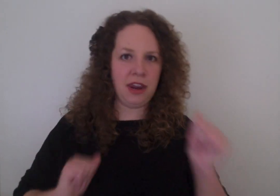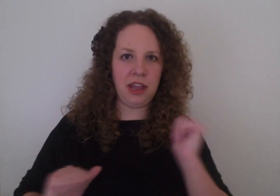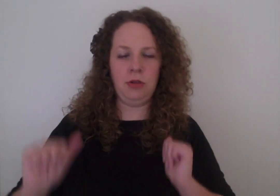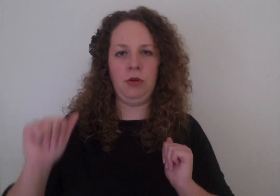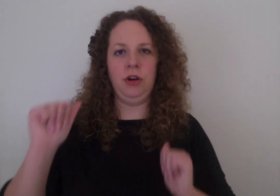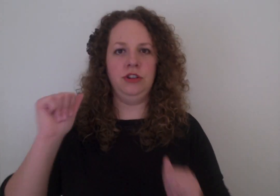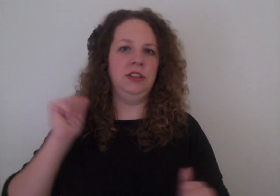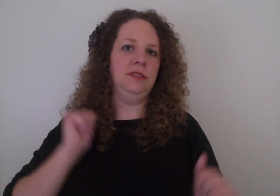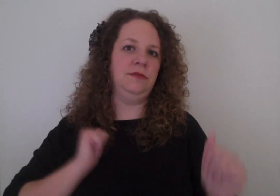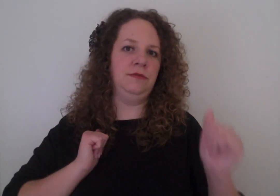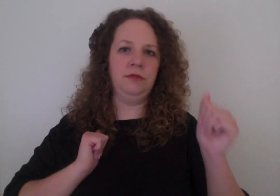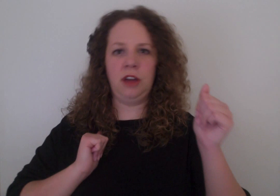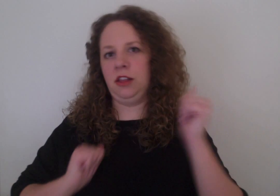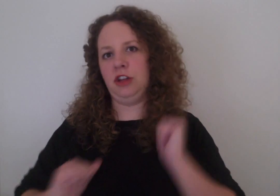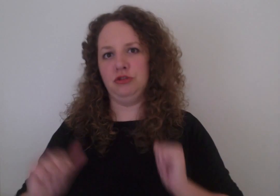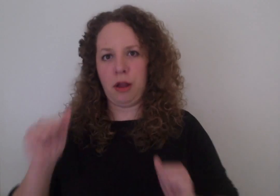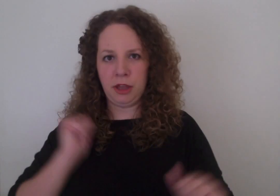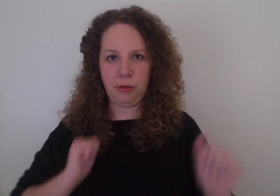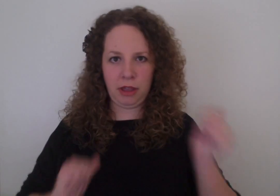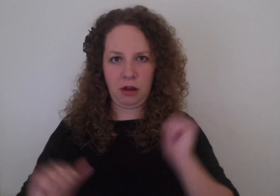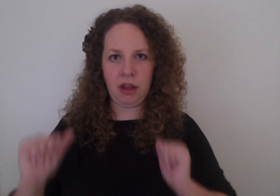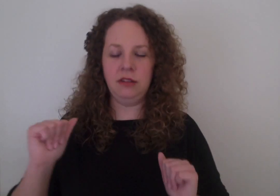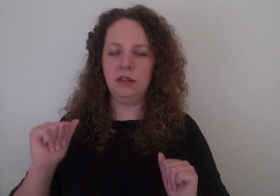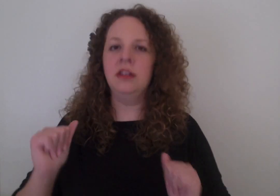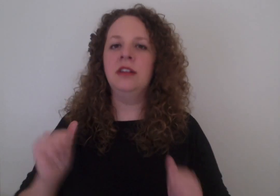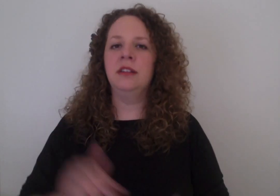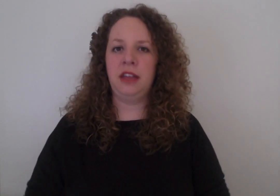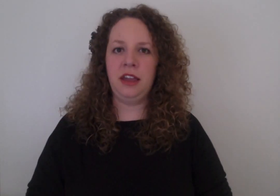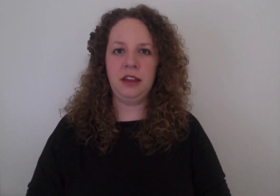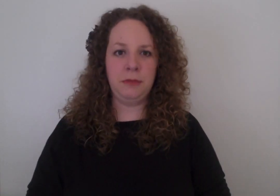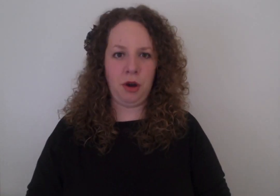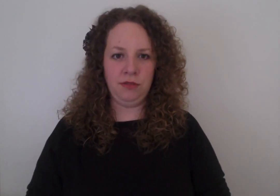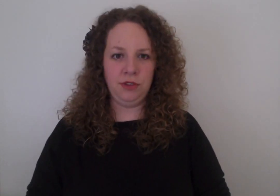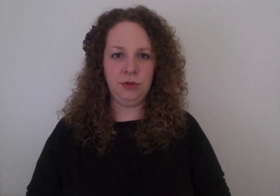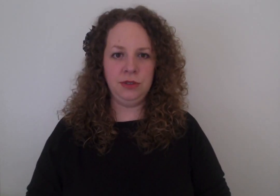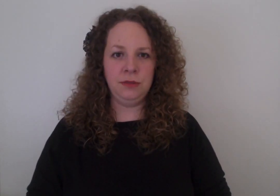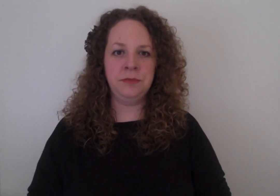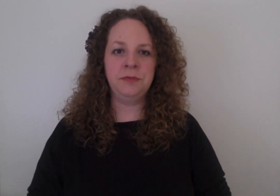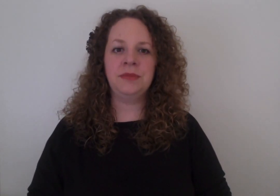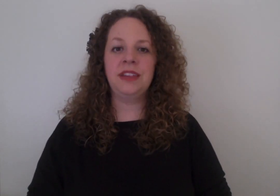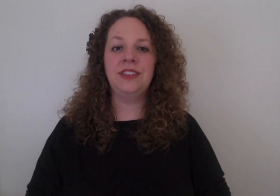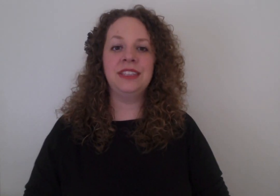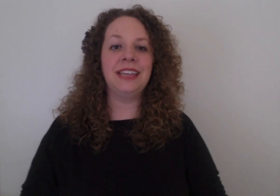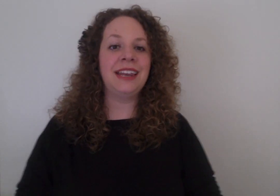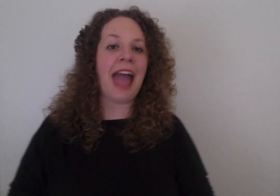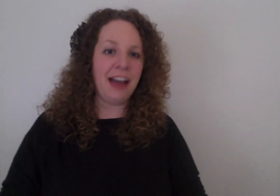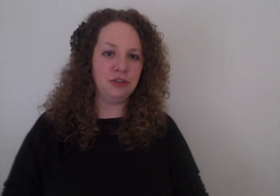dramatic, or she's got a lot of drama going on. Okay, it can be all of those. Then the sign